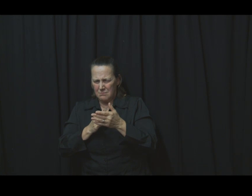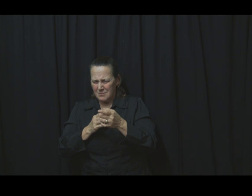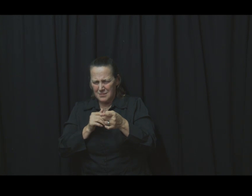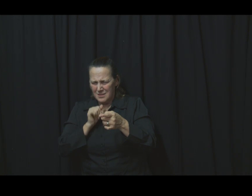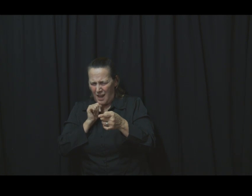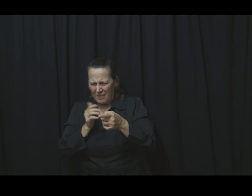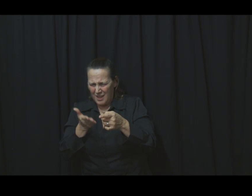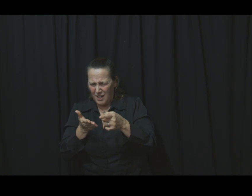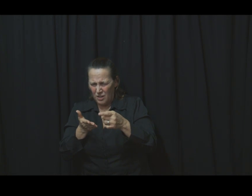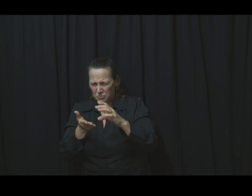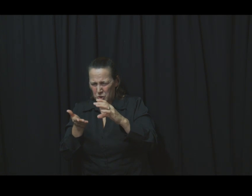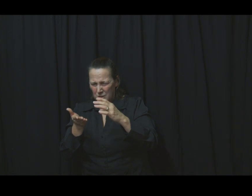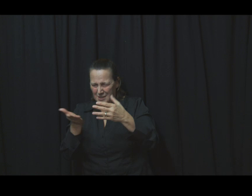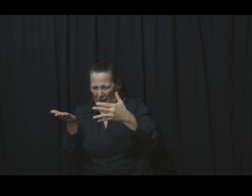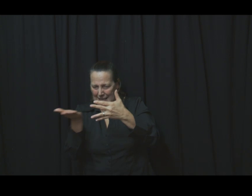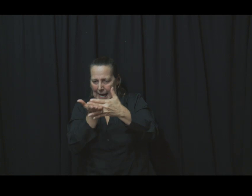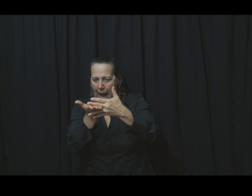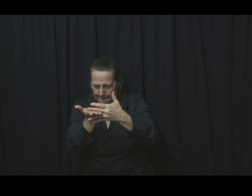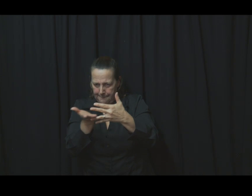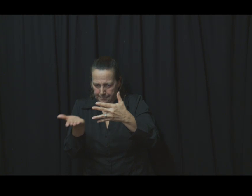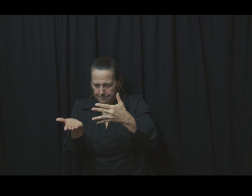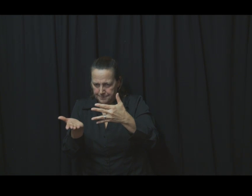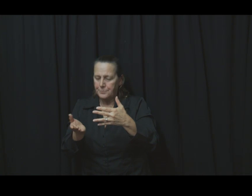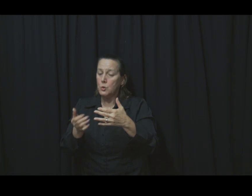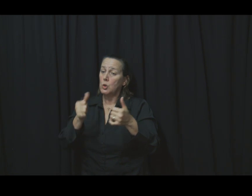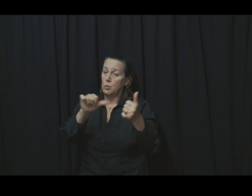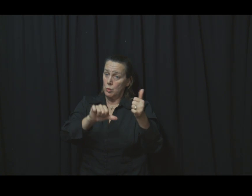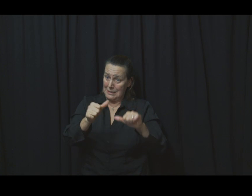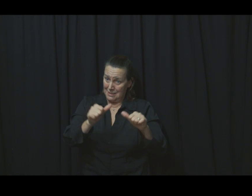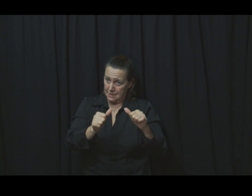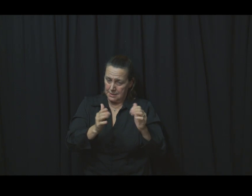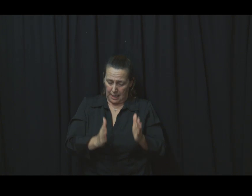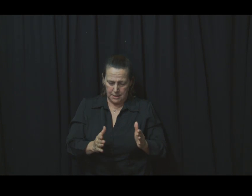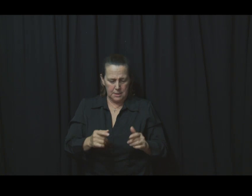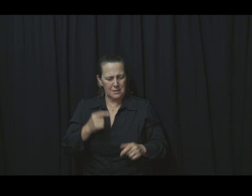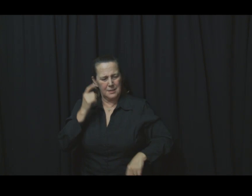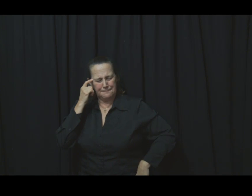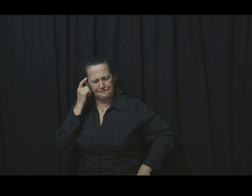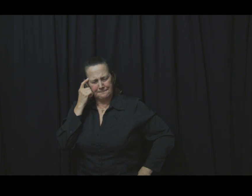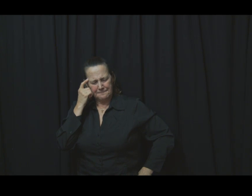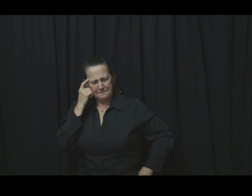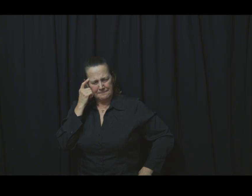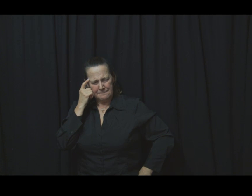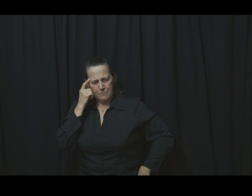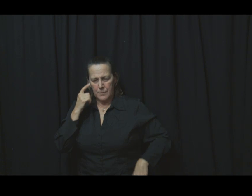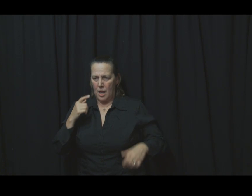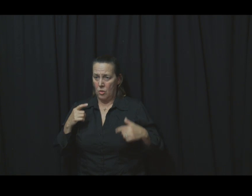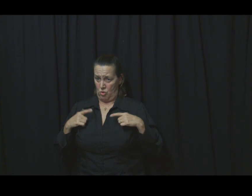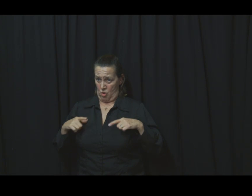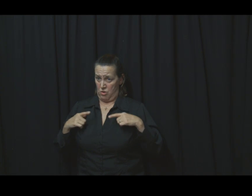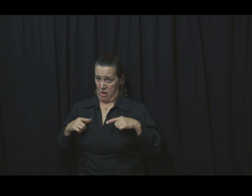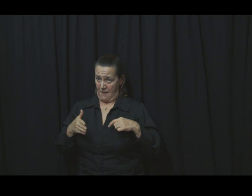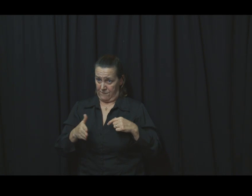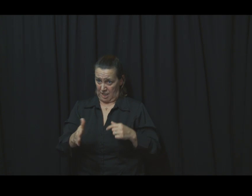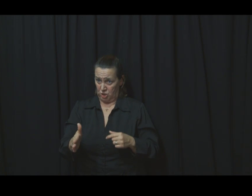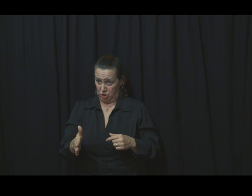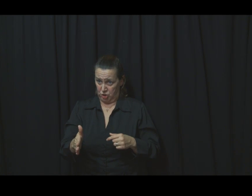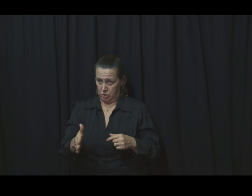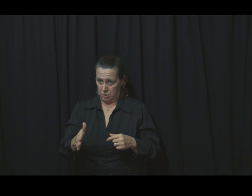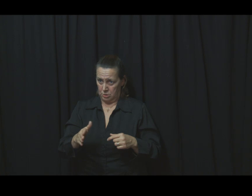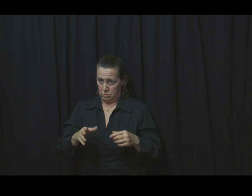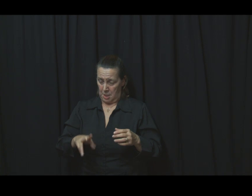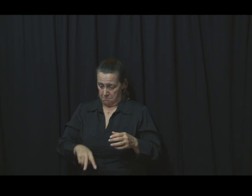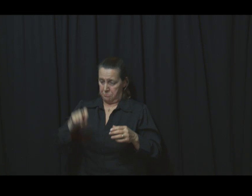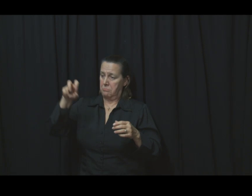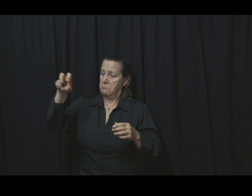gap. So scientists got to thinking about this. There are lungfish that jump from